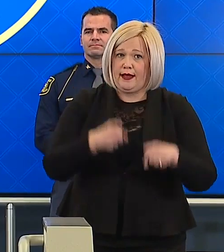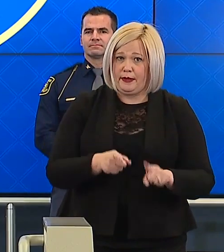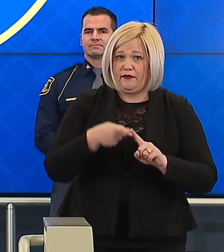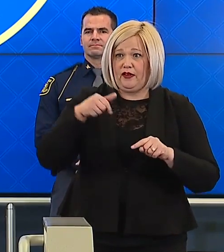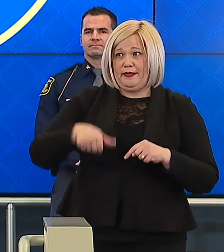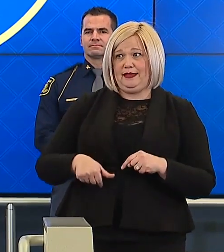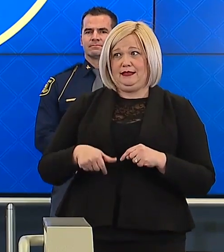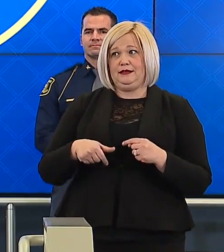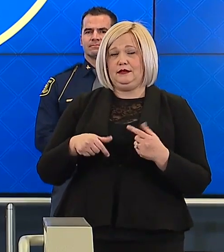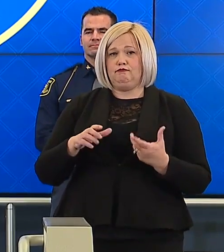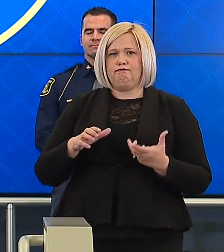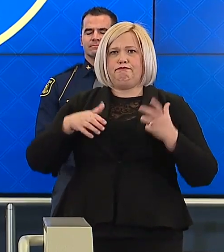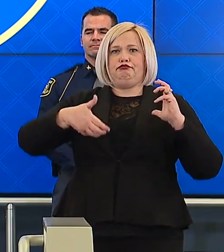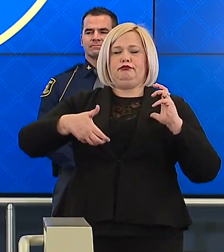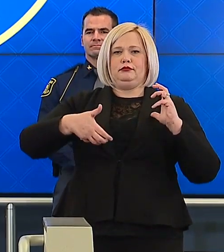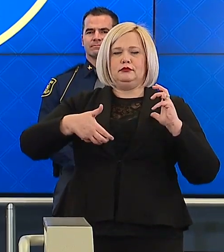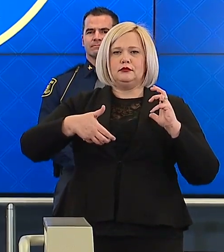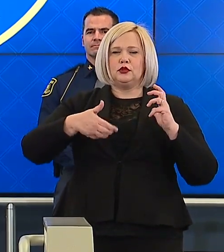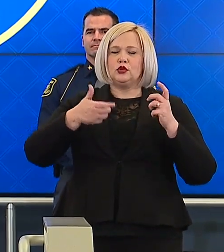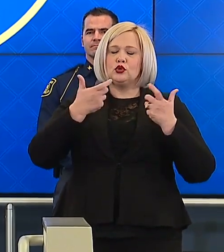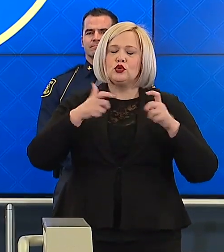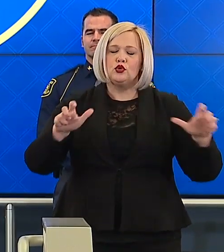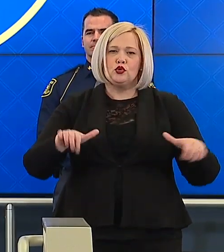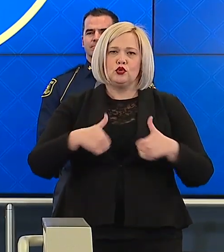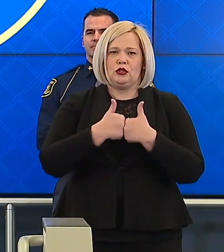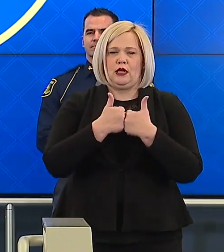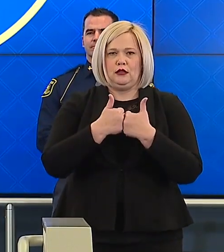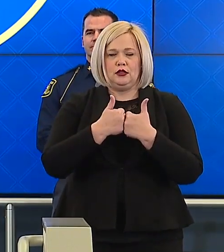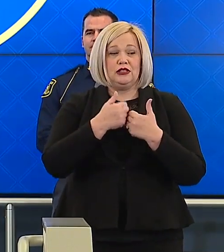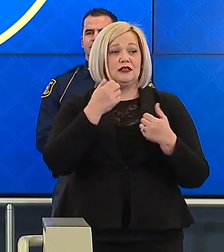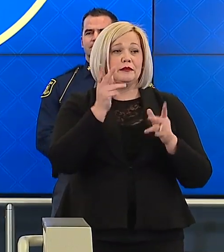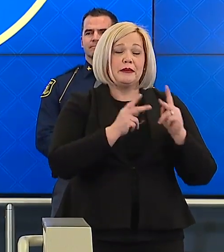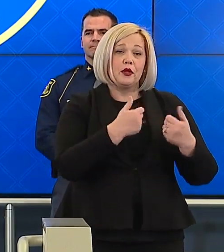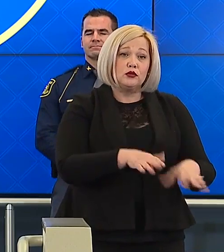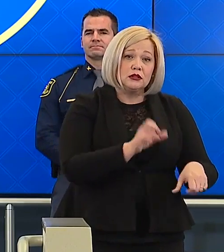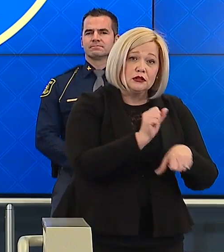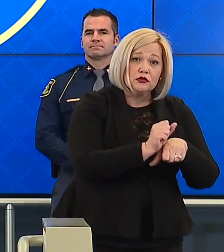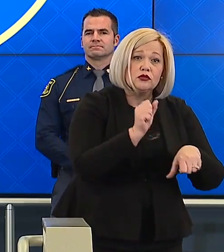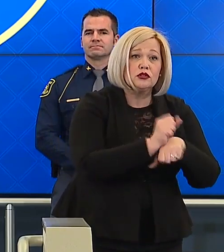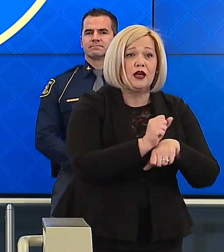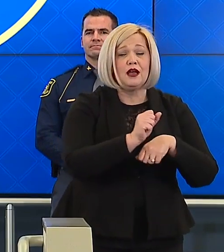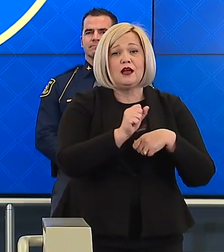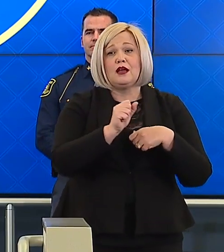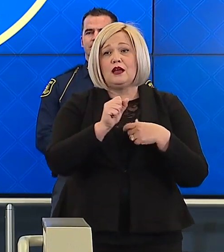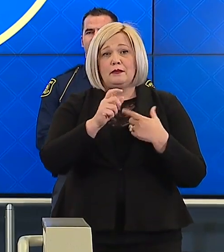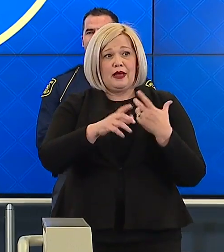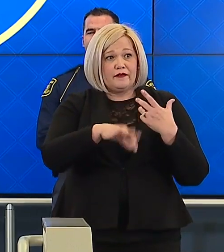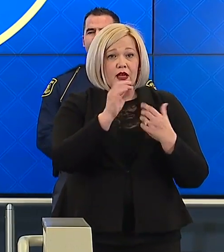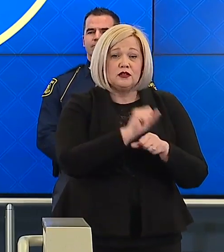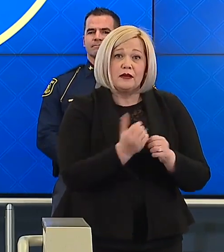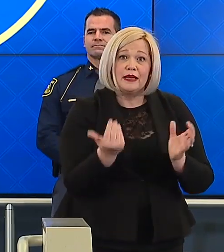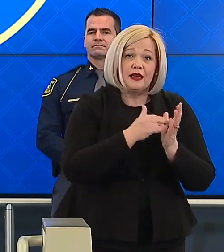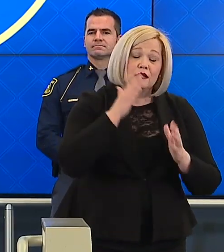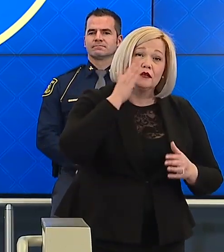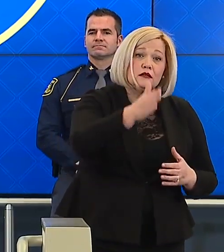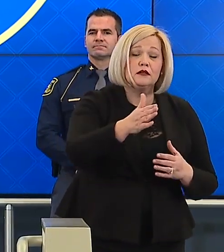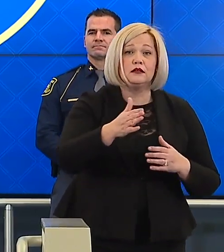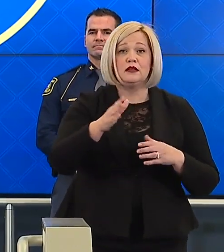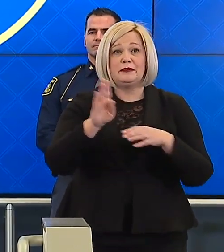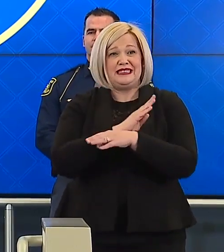challenges will be immense, from unemployment to helping our businesses get back on their feet to educating our